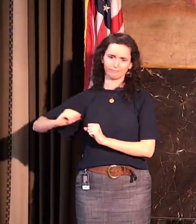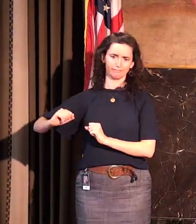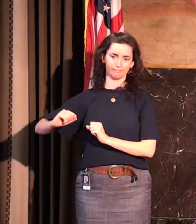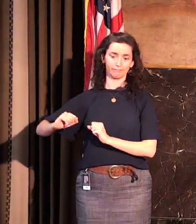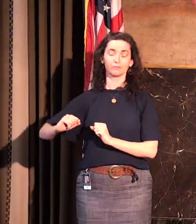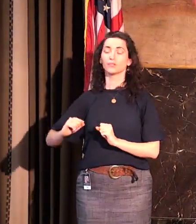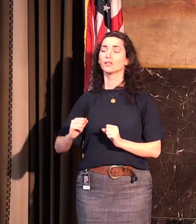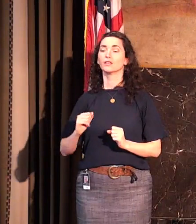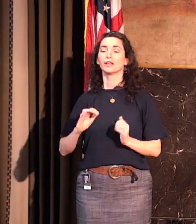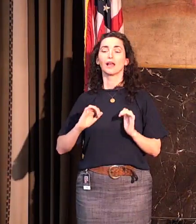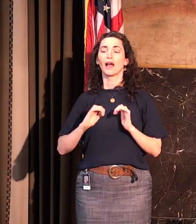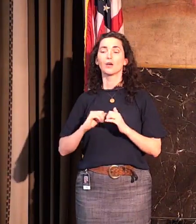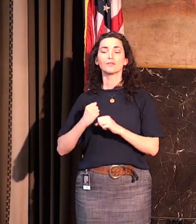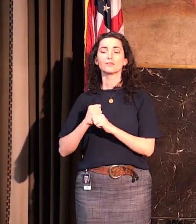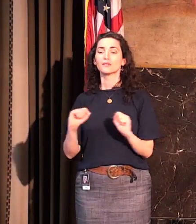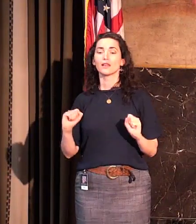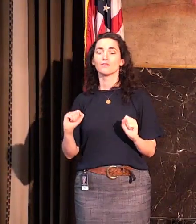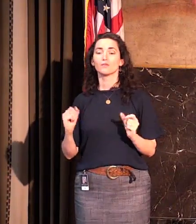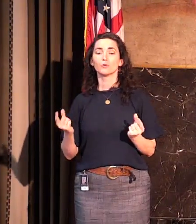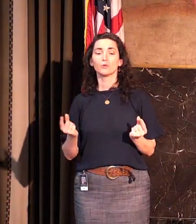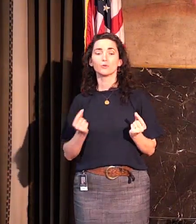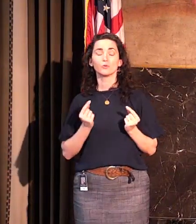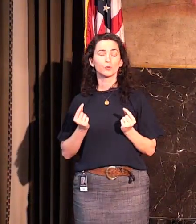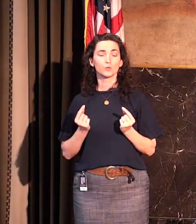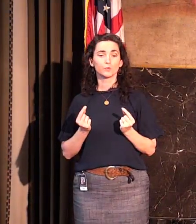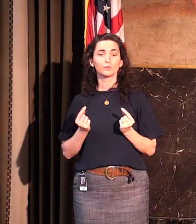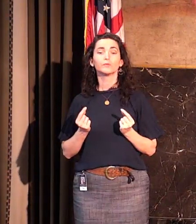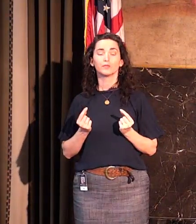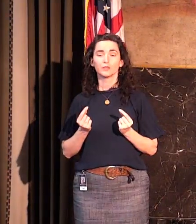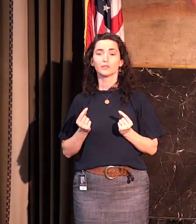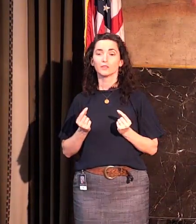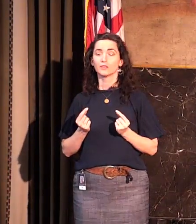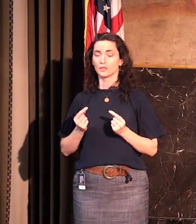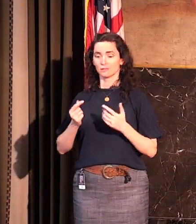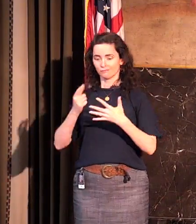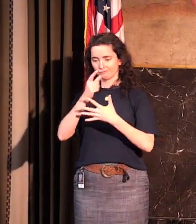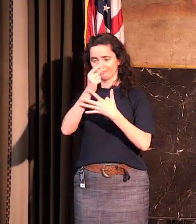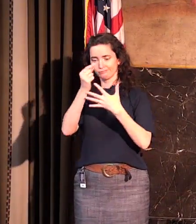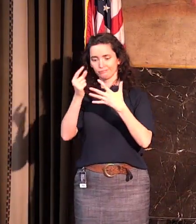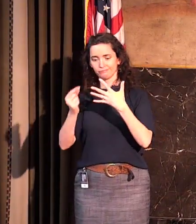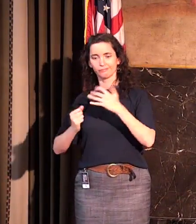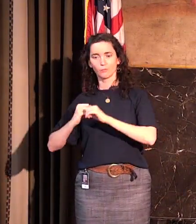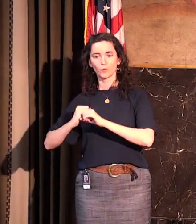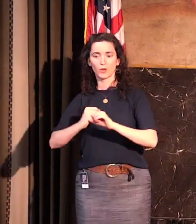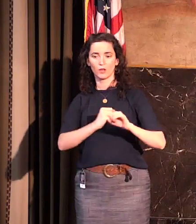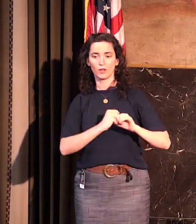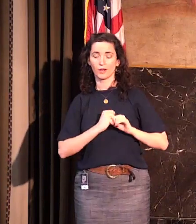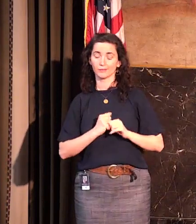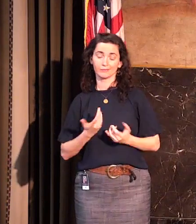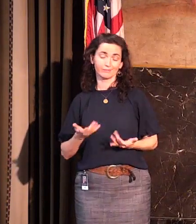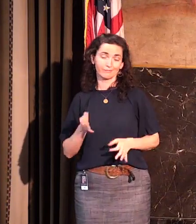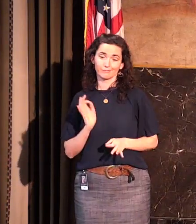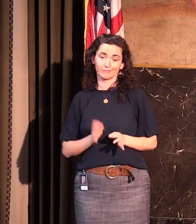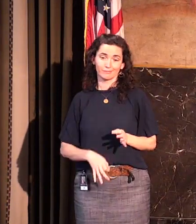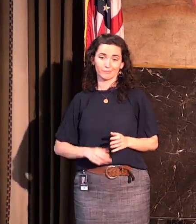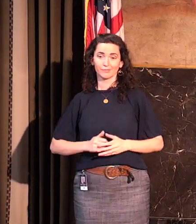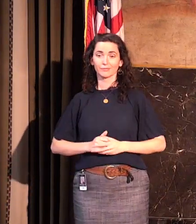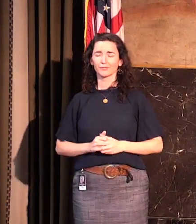prudent thing to do now that we are in a surge is to take added precautions. It's as simple as that.